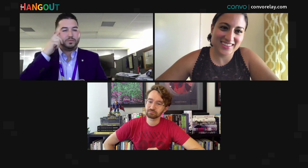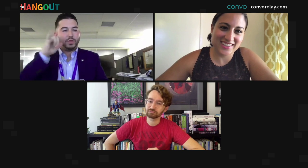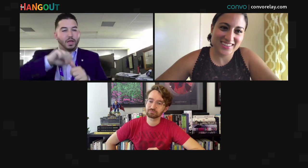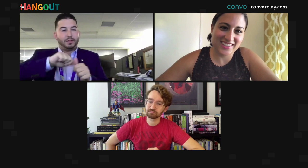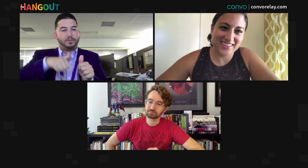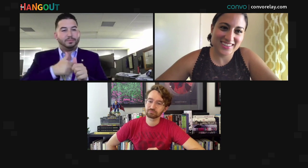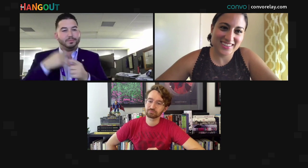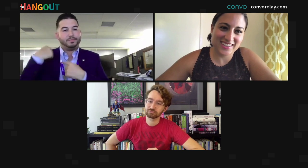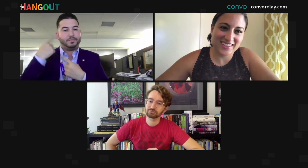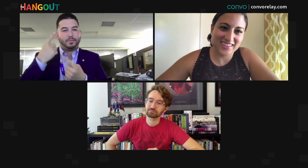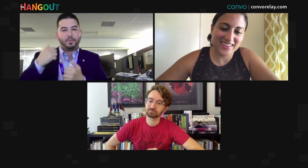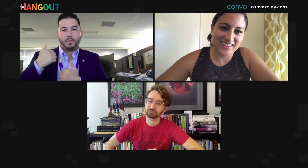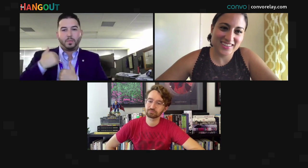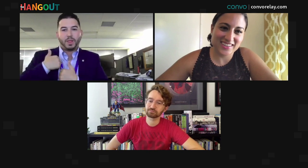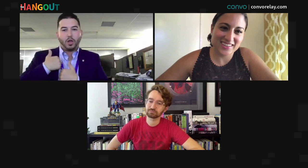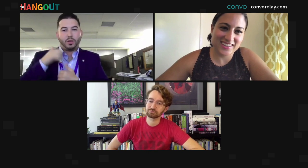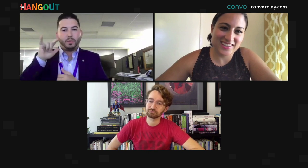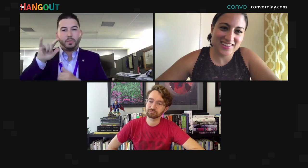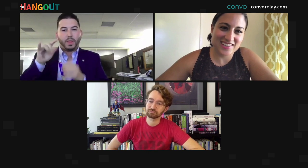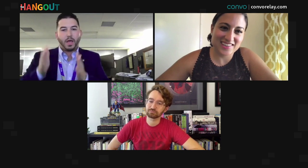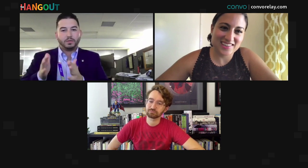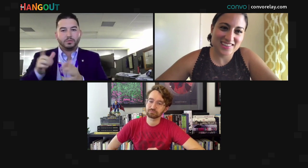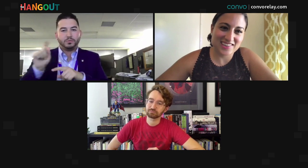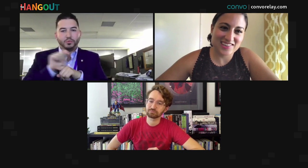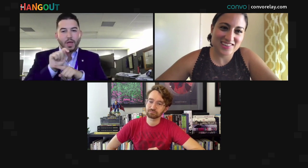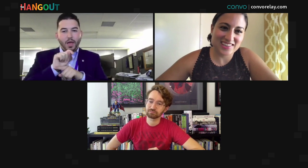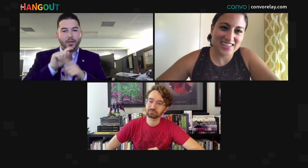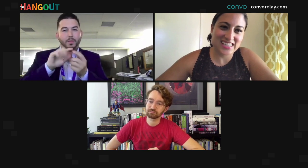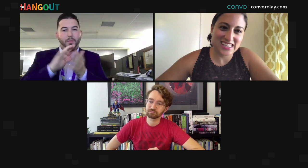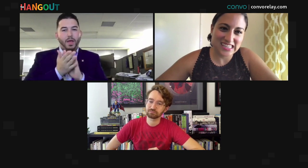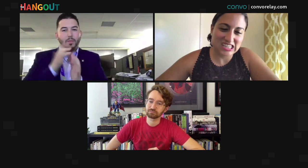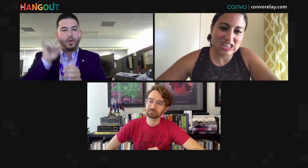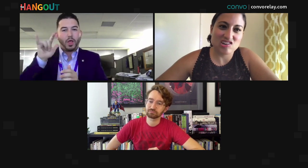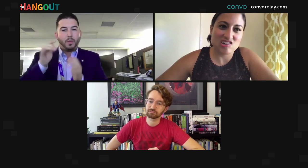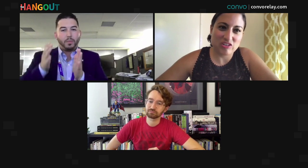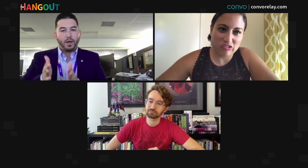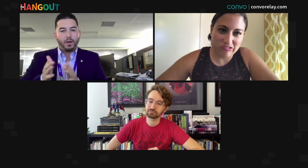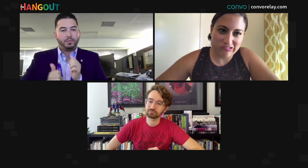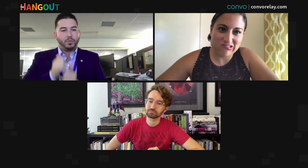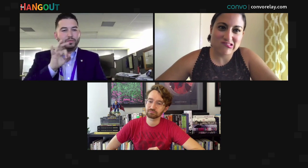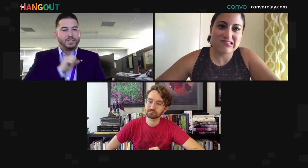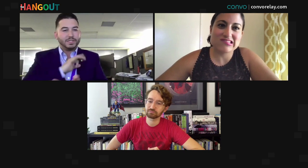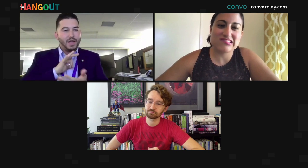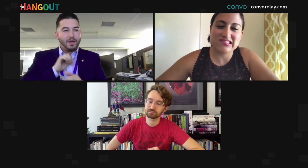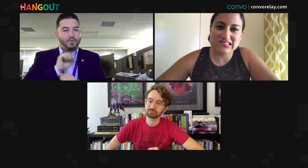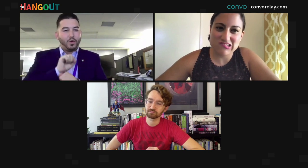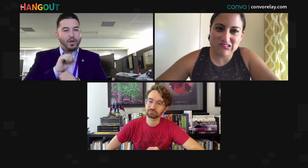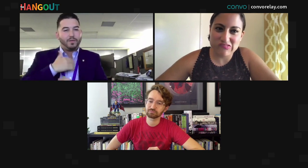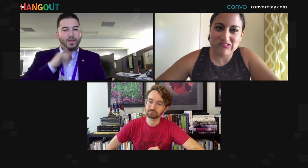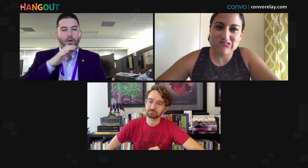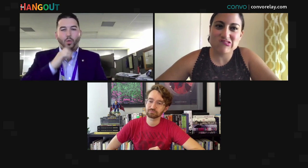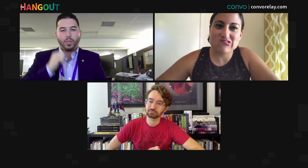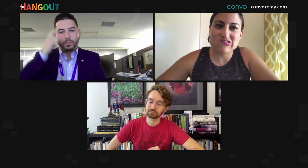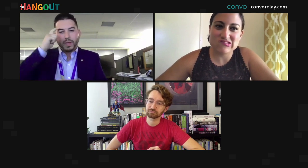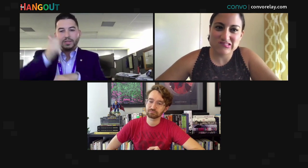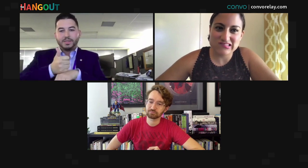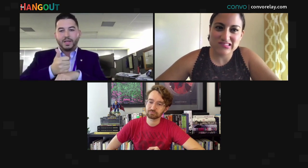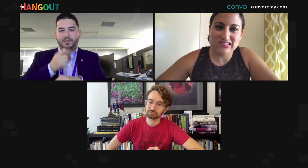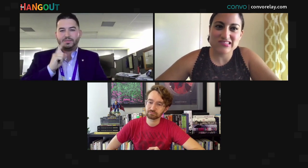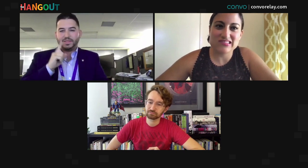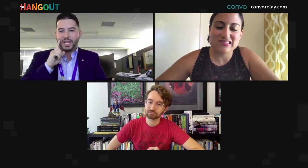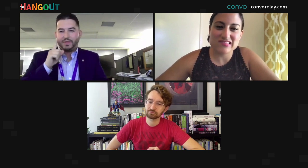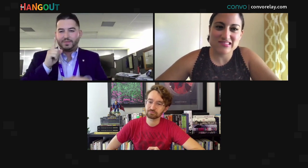there's that mindset, really. And the reason before that is because military pilots would train to become pilots. And most